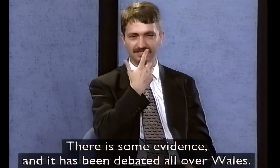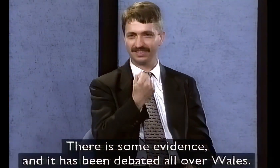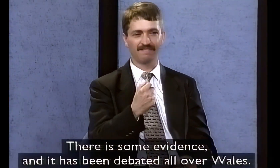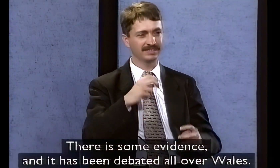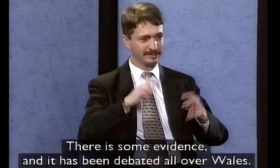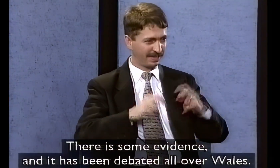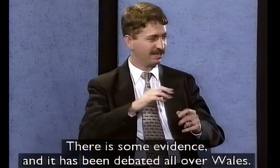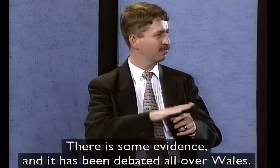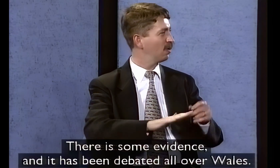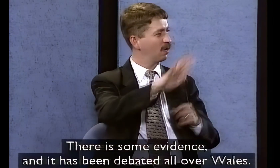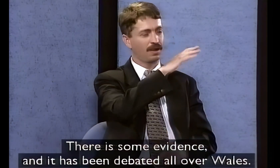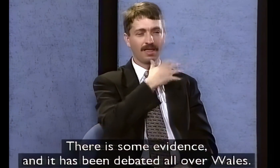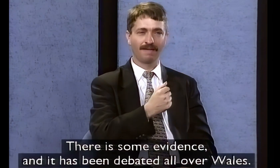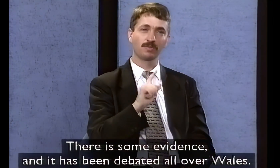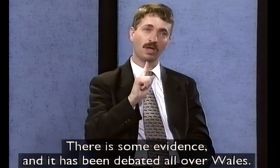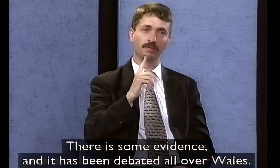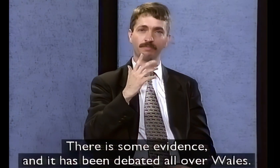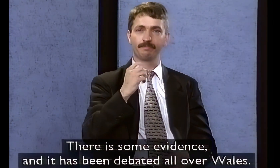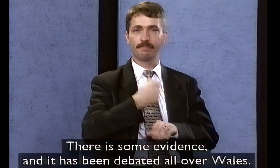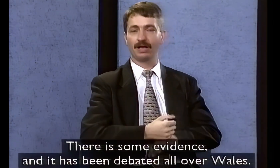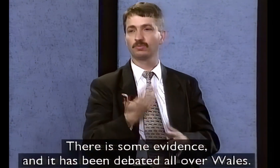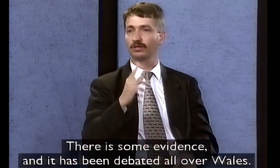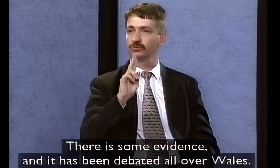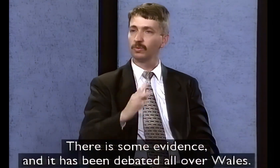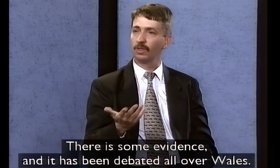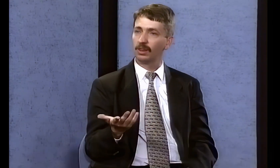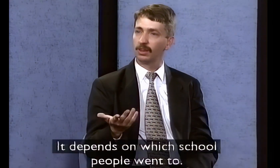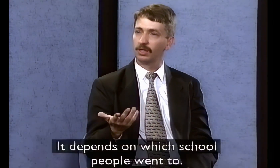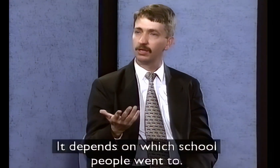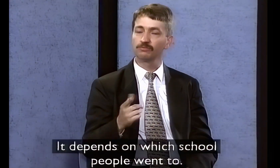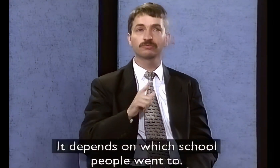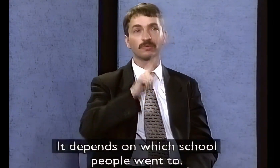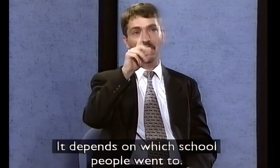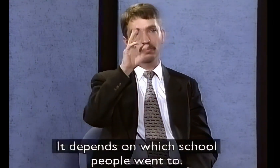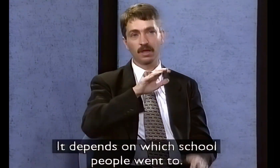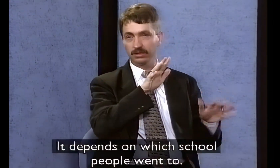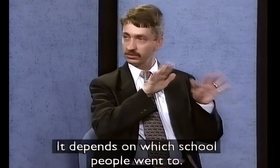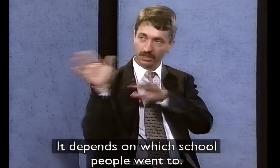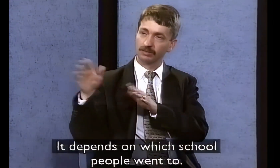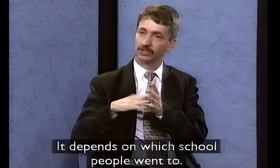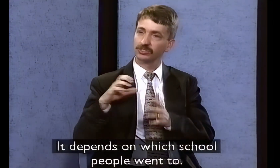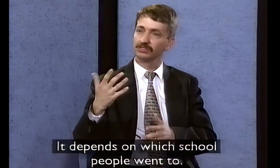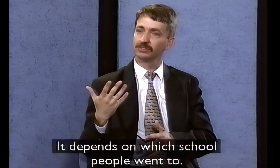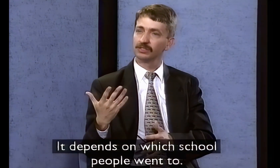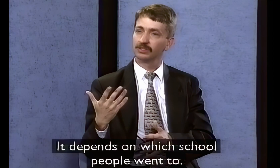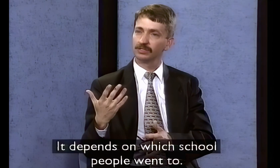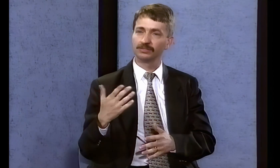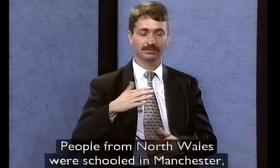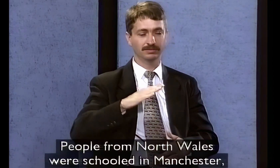Well, there is some evidence, and it's been debated all over Wales. It depends on which school people went to. People from North Wales were schooled